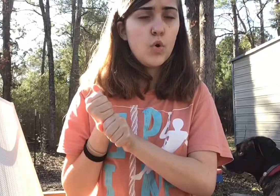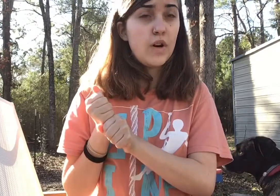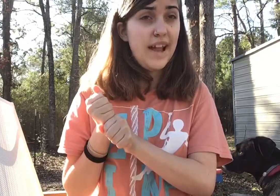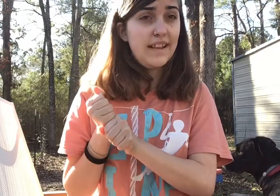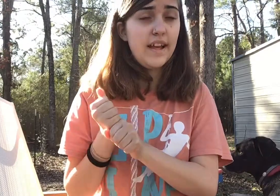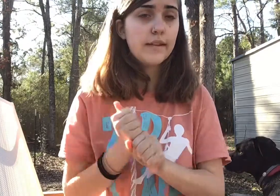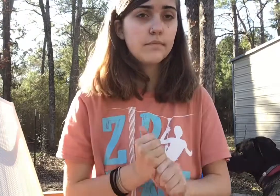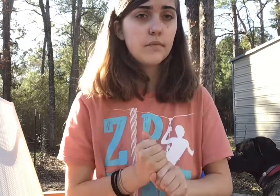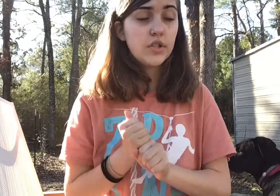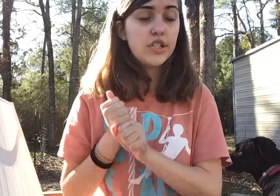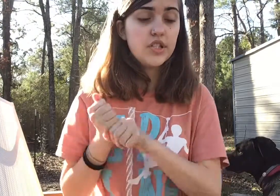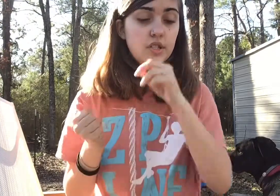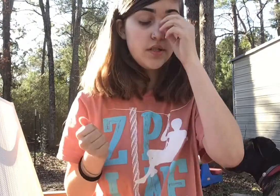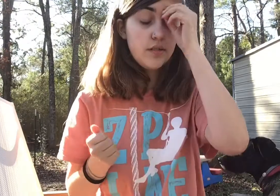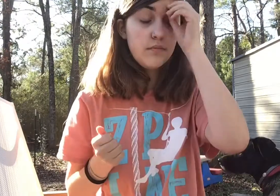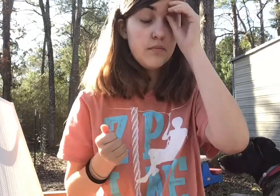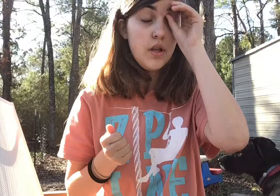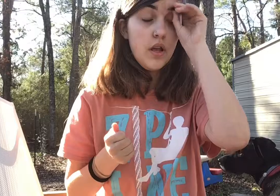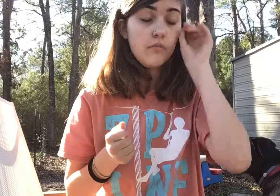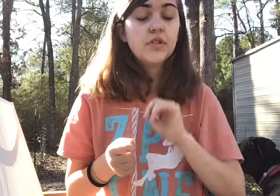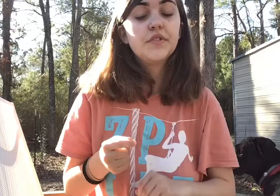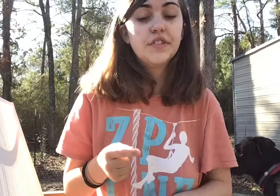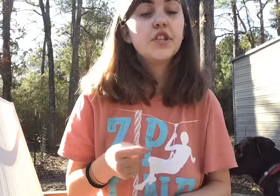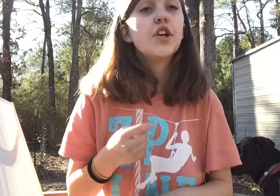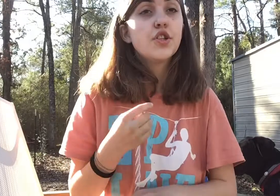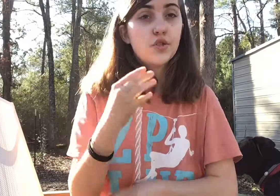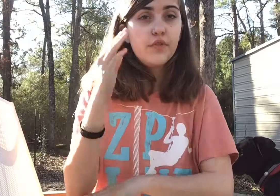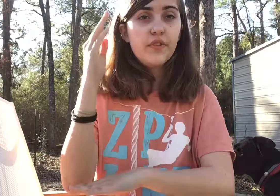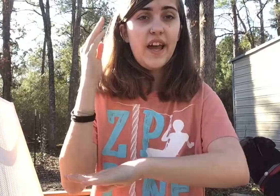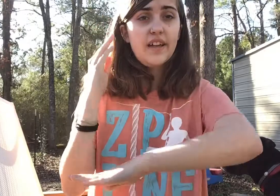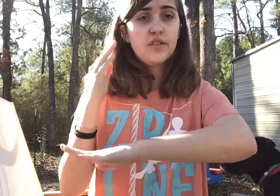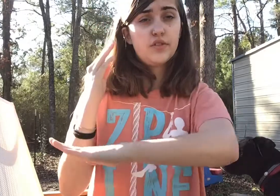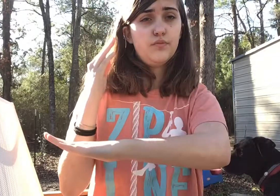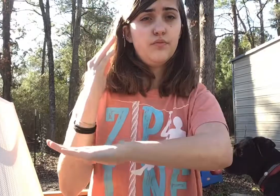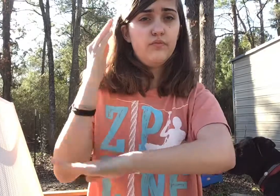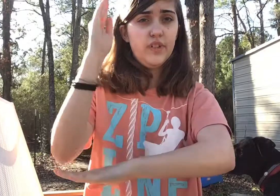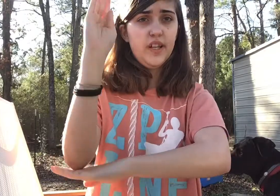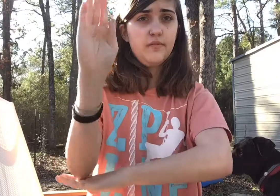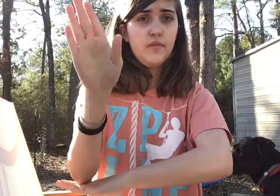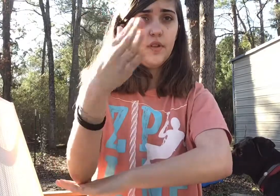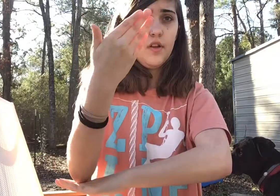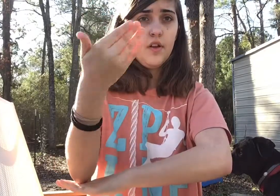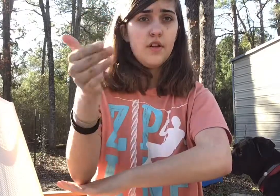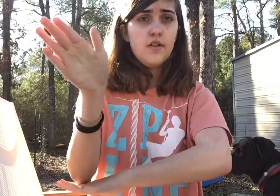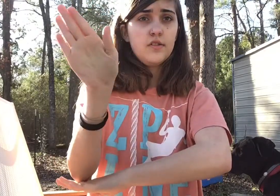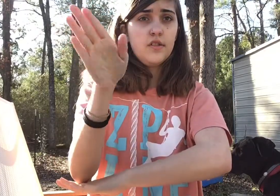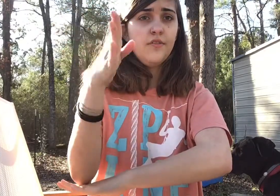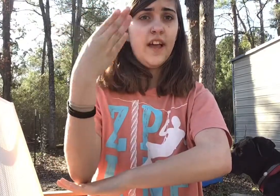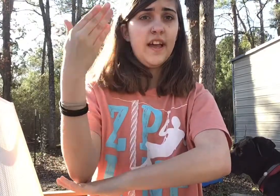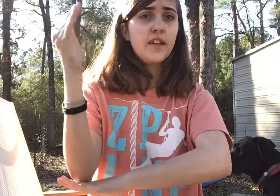or ally, allegiance, to the flag. So flat, to the flag